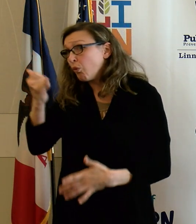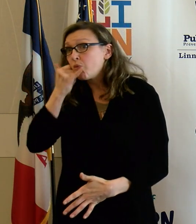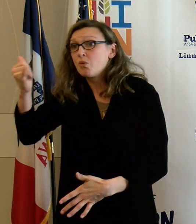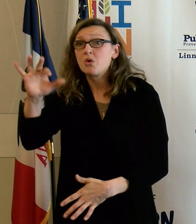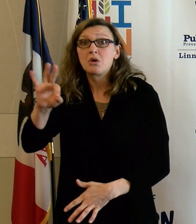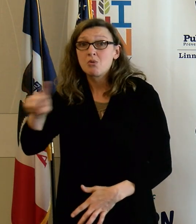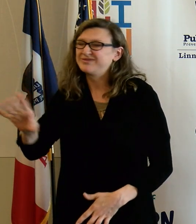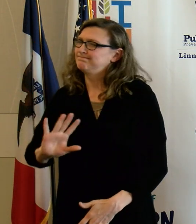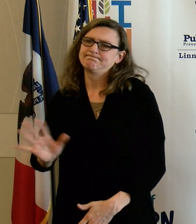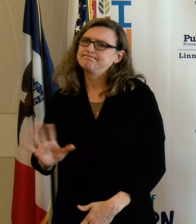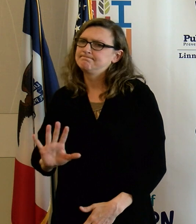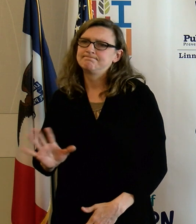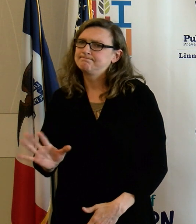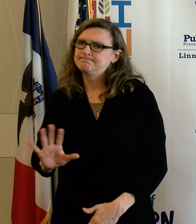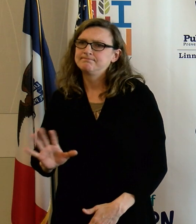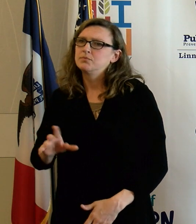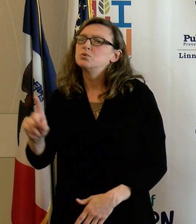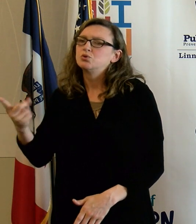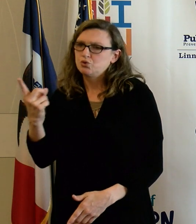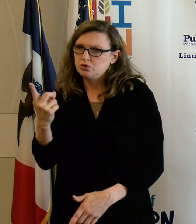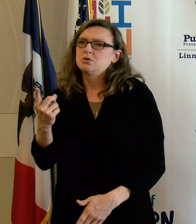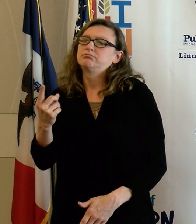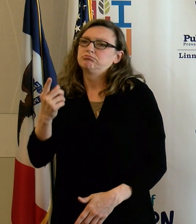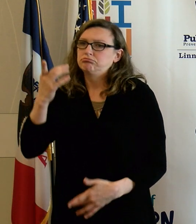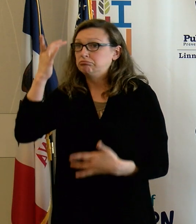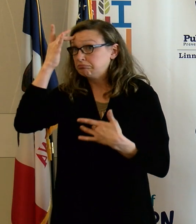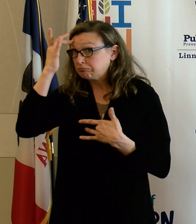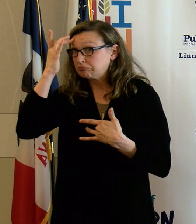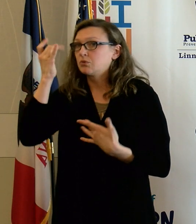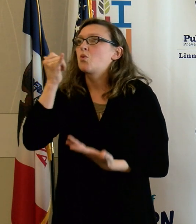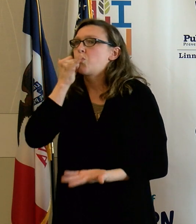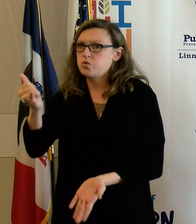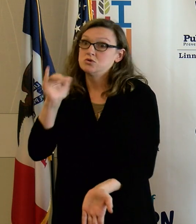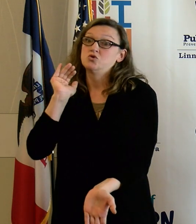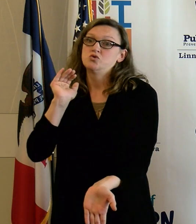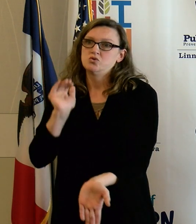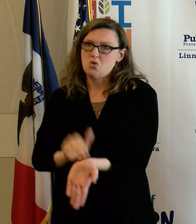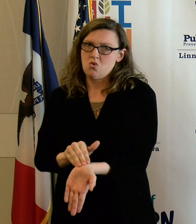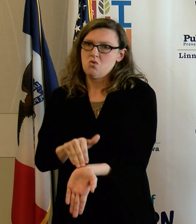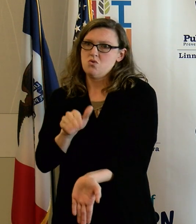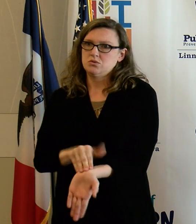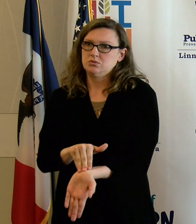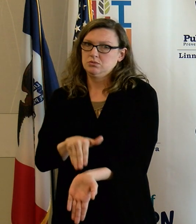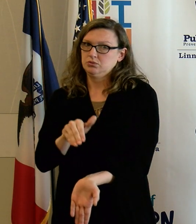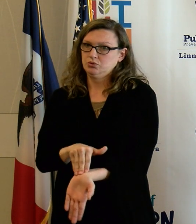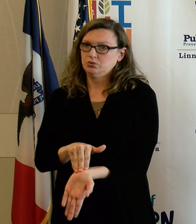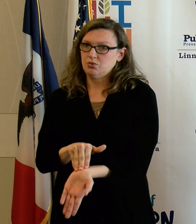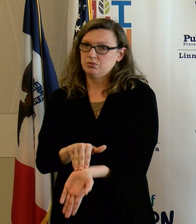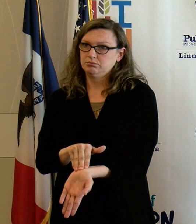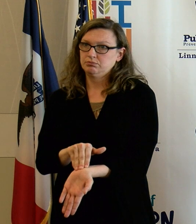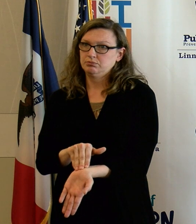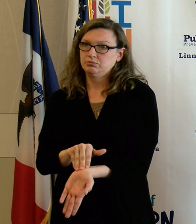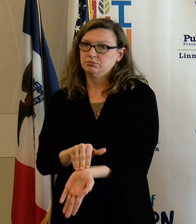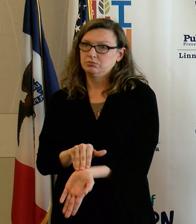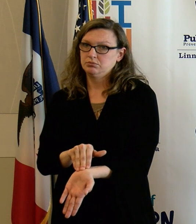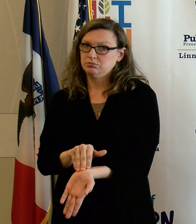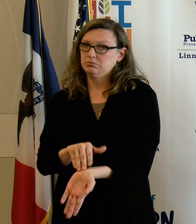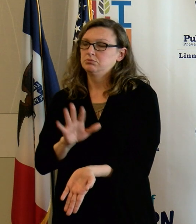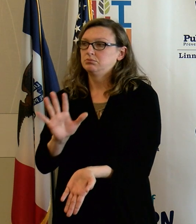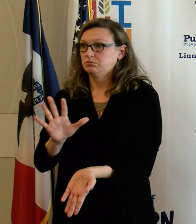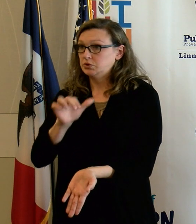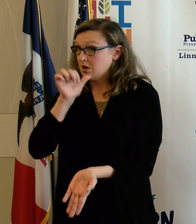call your healthcare provider or an urgent care first. Do this before going to the emergency